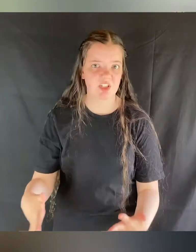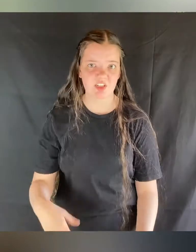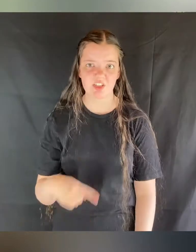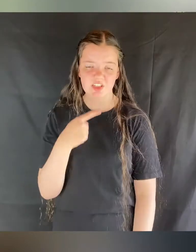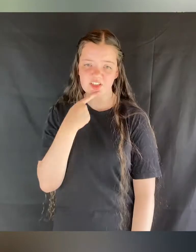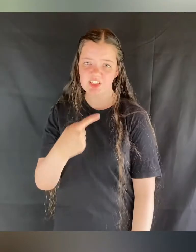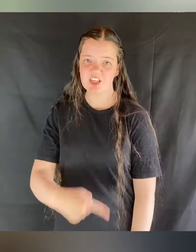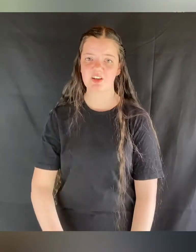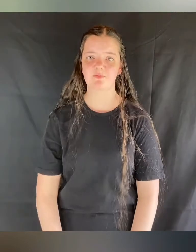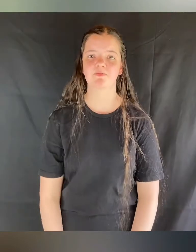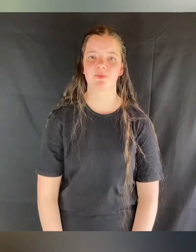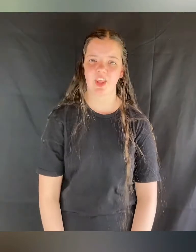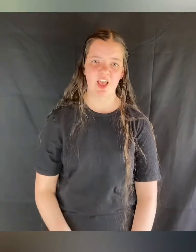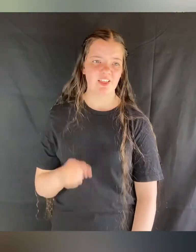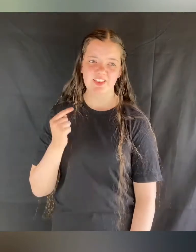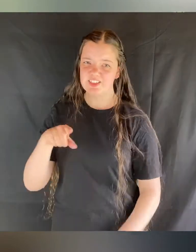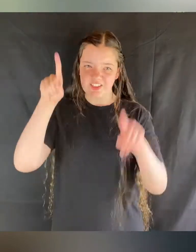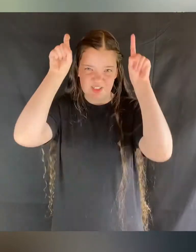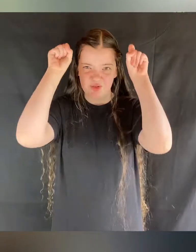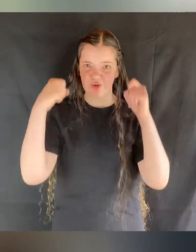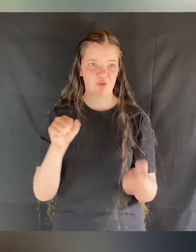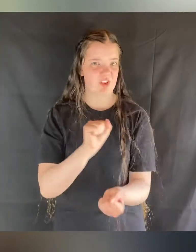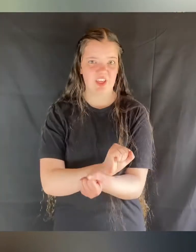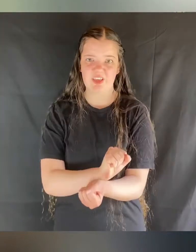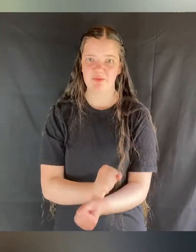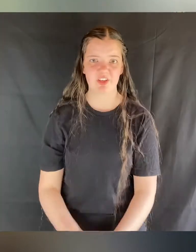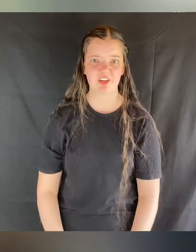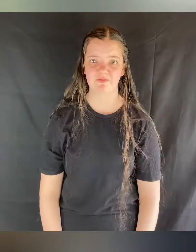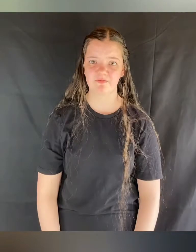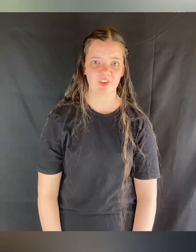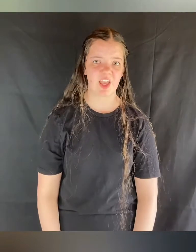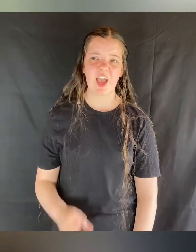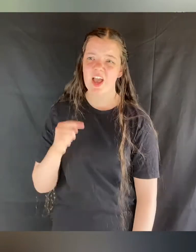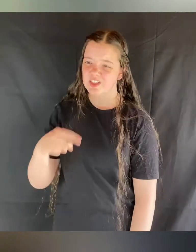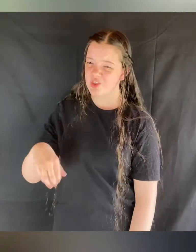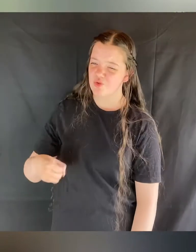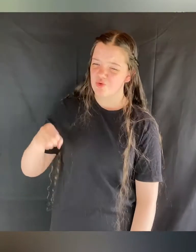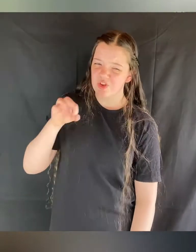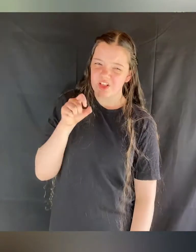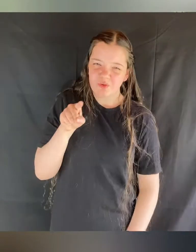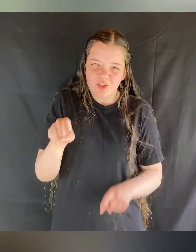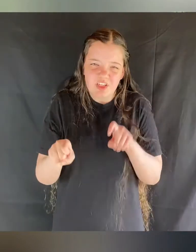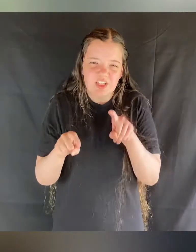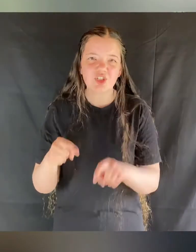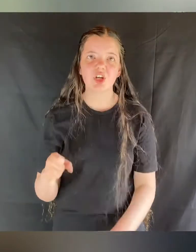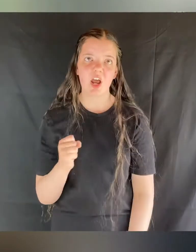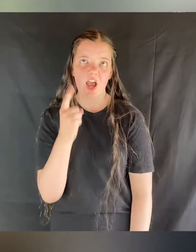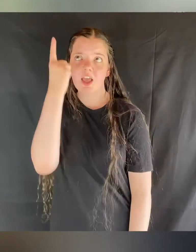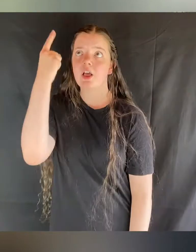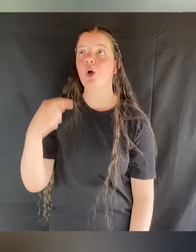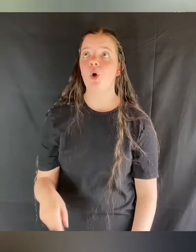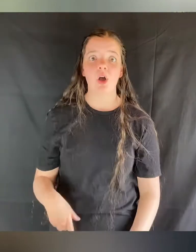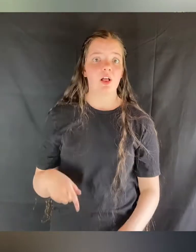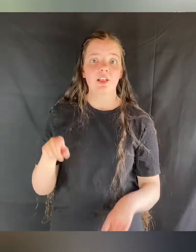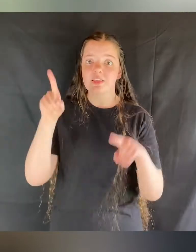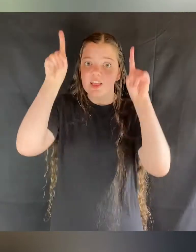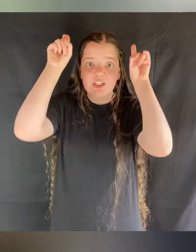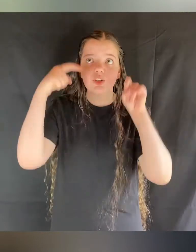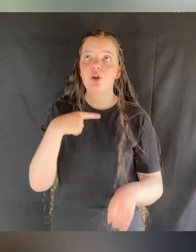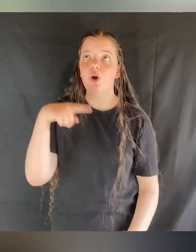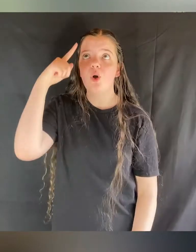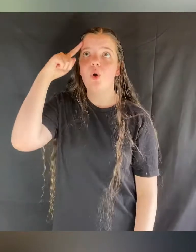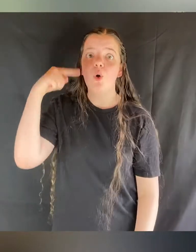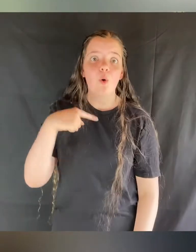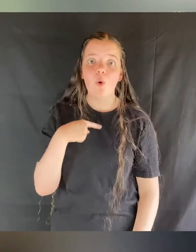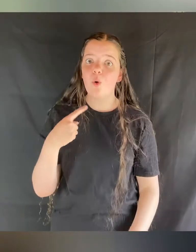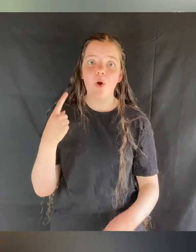gardener. "Those snails are not worth keeping," as he threw the little creature high, and Lance thought, "Oh, I'm leaping!"